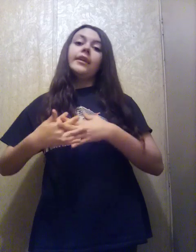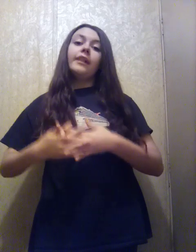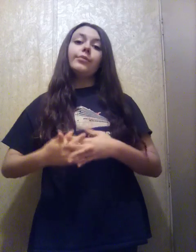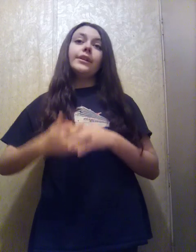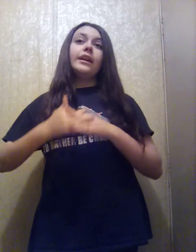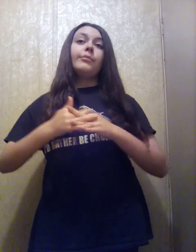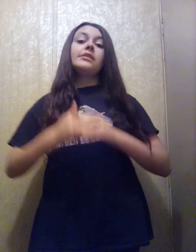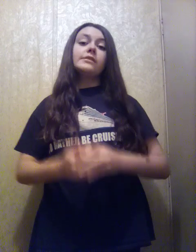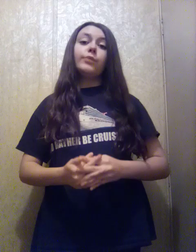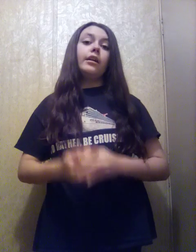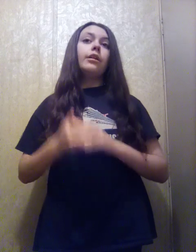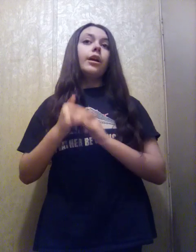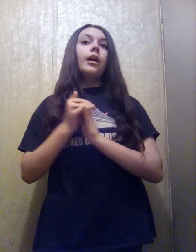I really am, I swear.